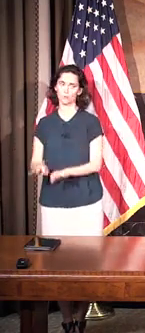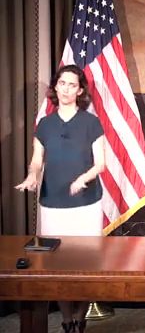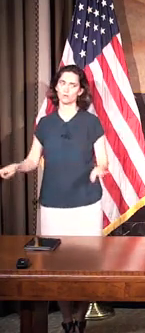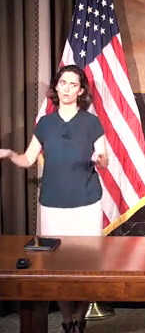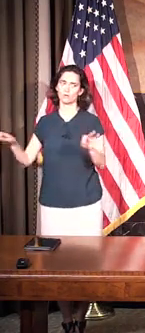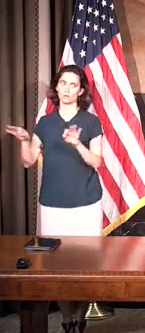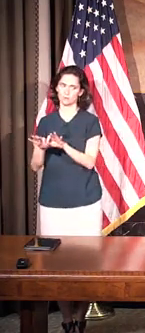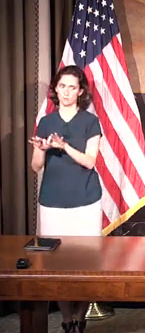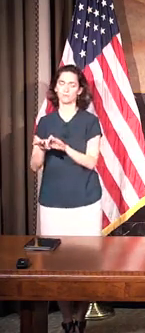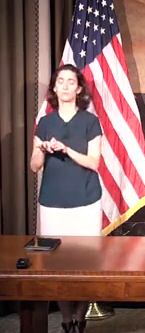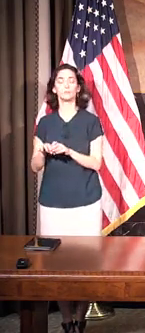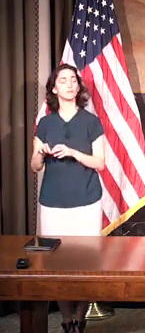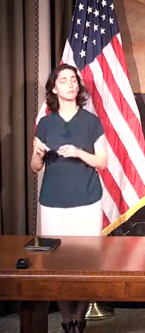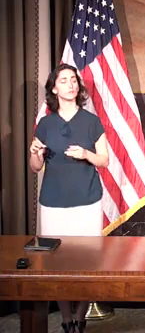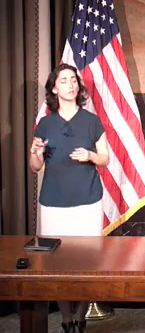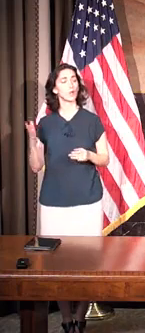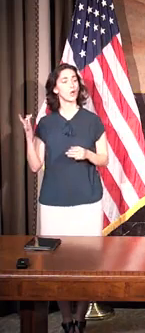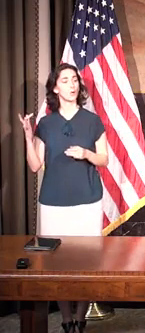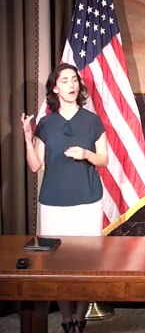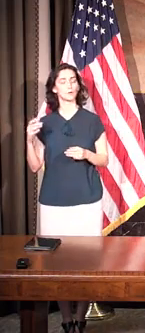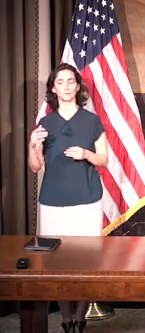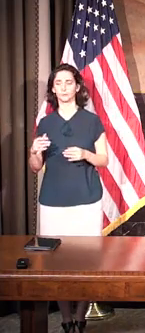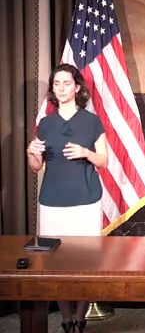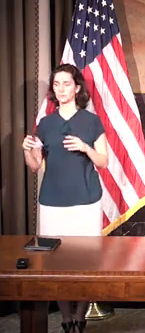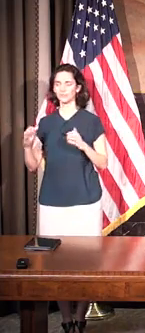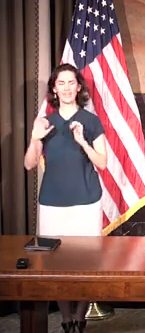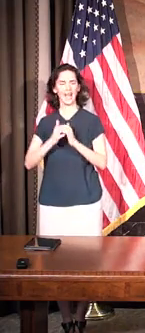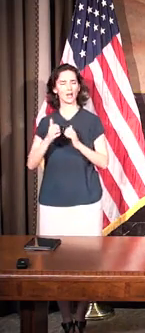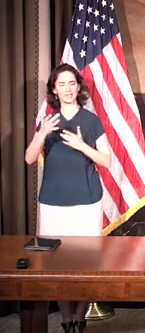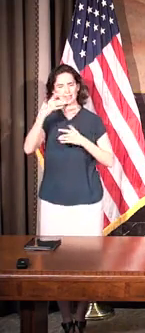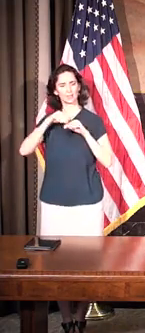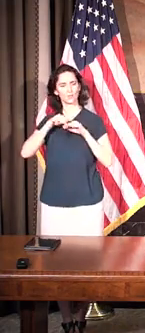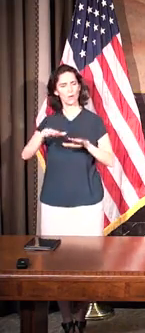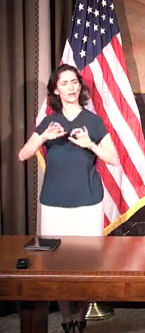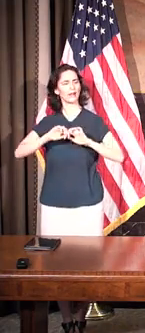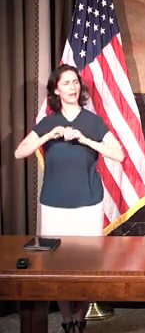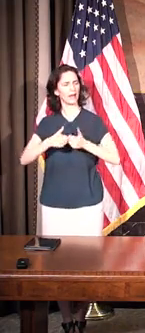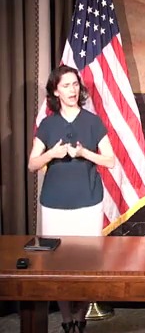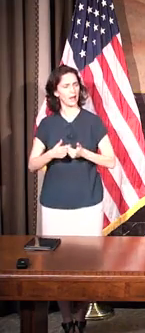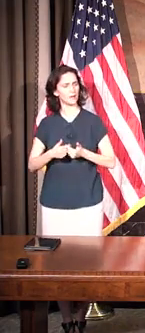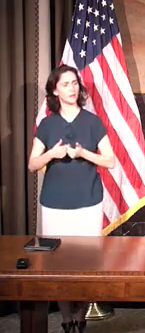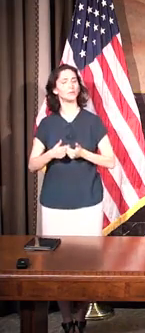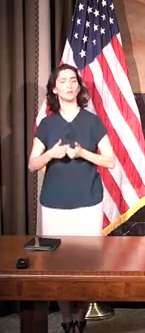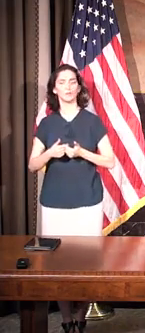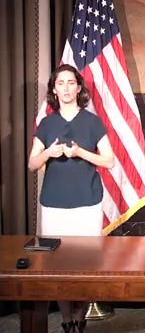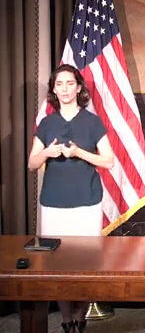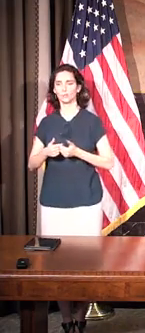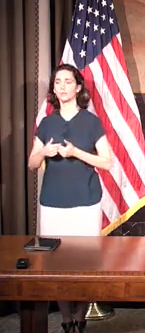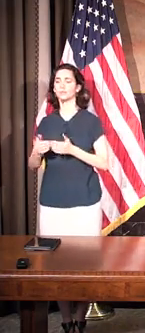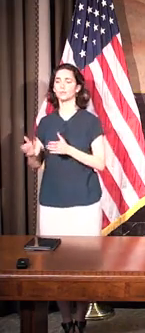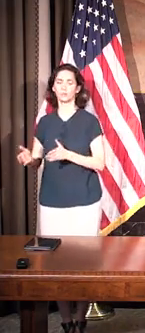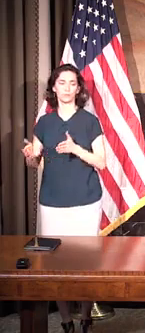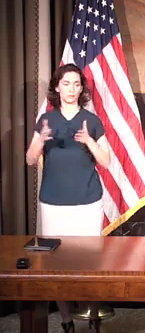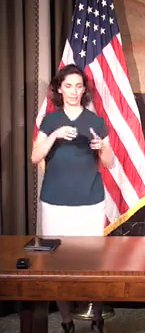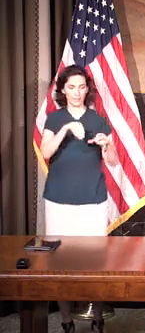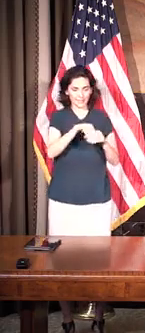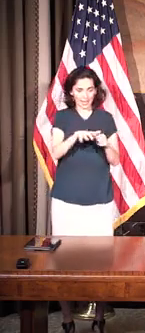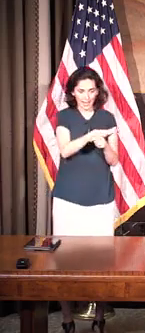do because the degree to which you have community spread obviously means the degree to which you're going to have spread inside